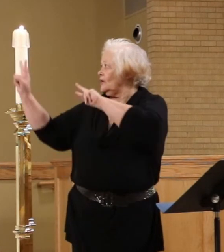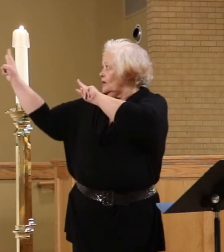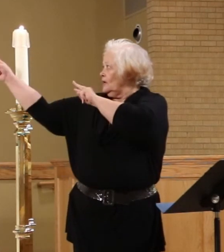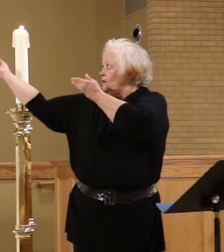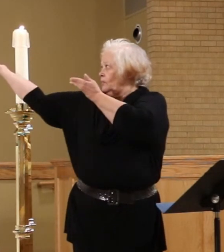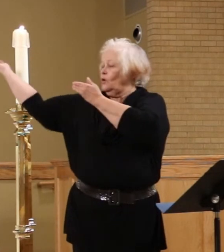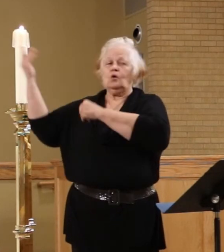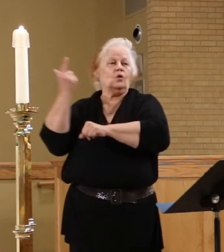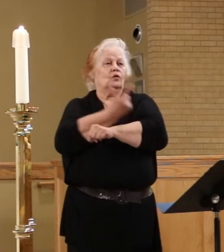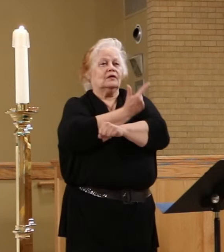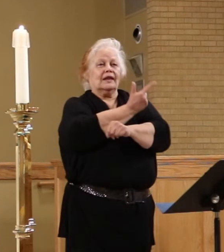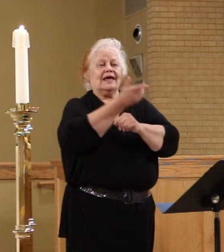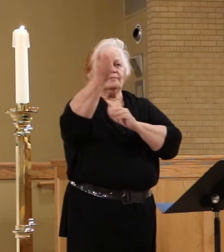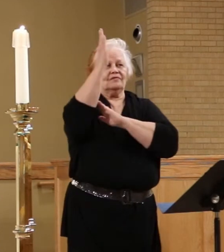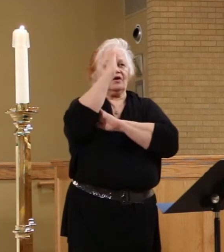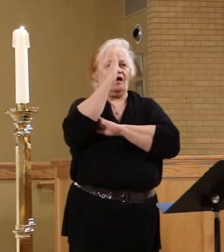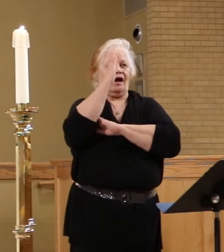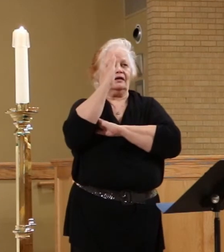Behold the Lamb of God.